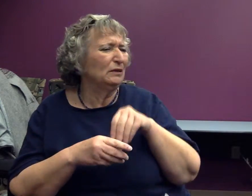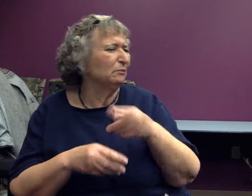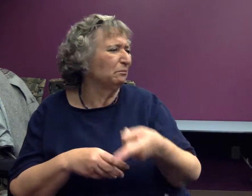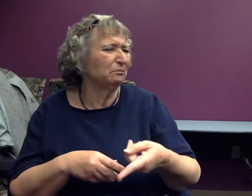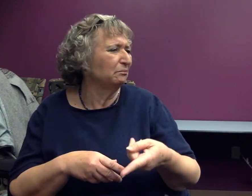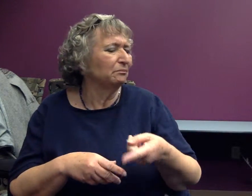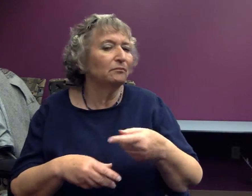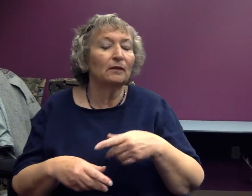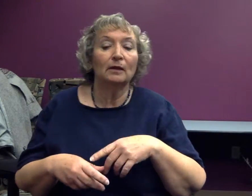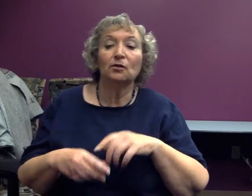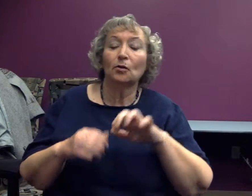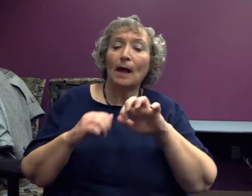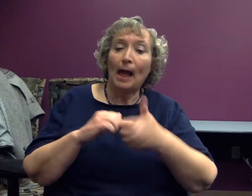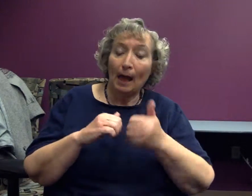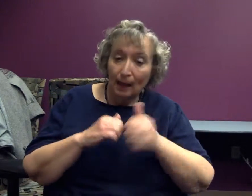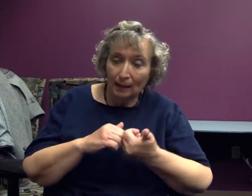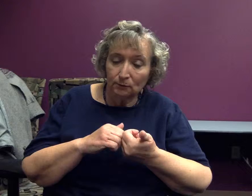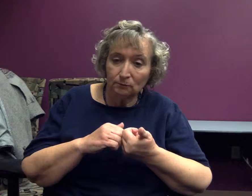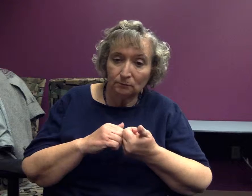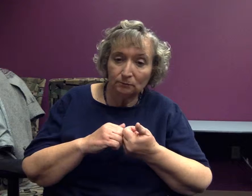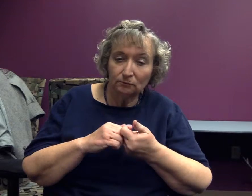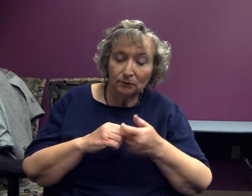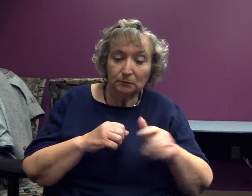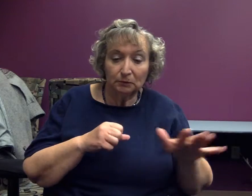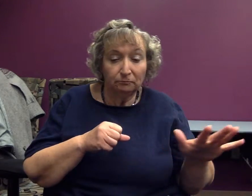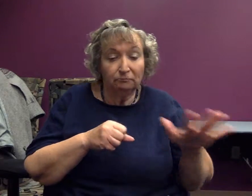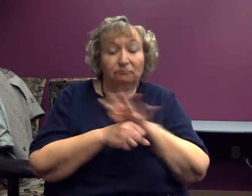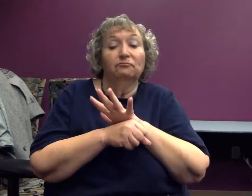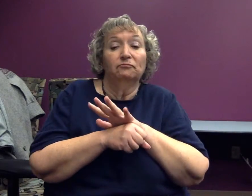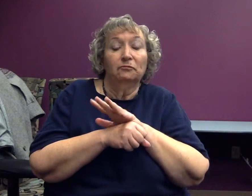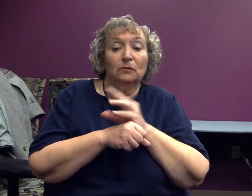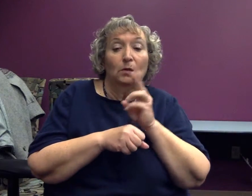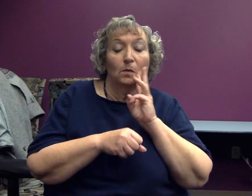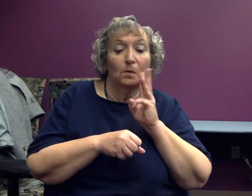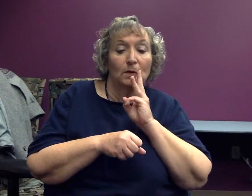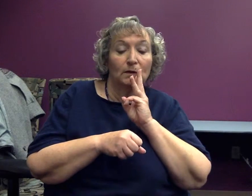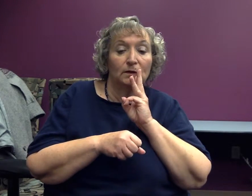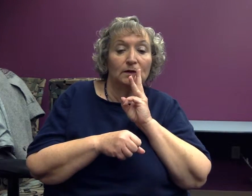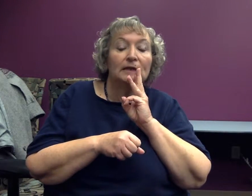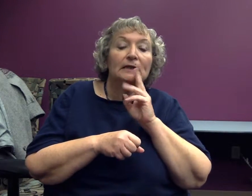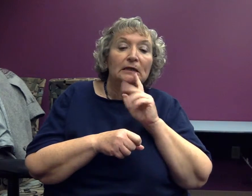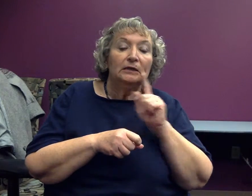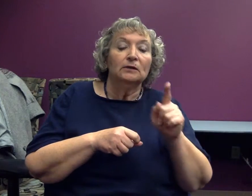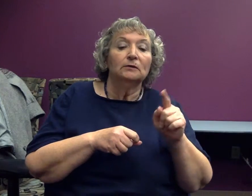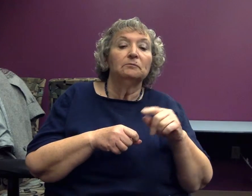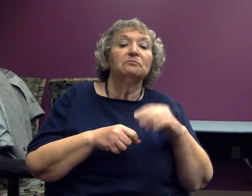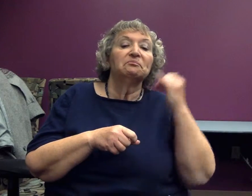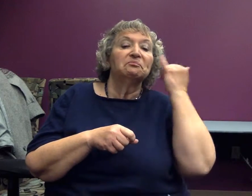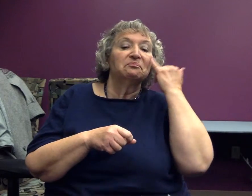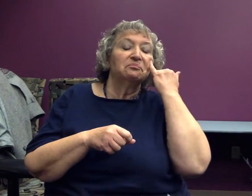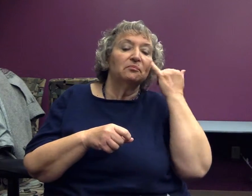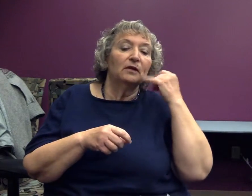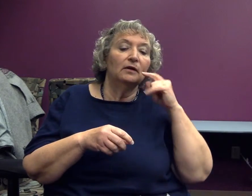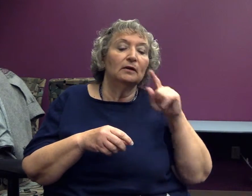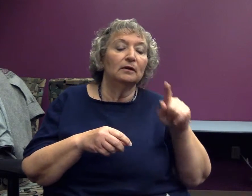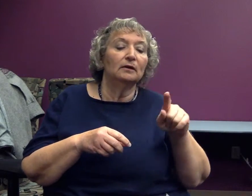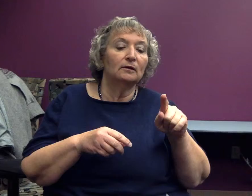sponge? Okay. So merge it to a point where if I tried to mop up a spill or something with this, that it wouldn't